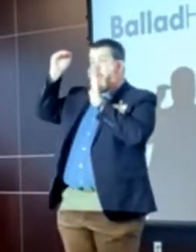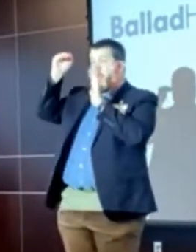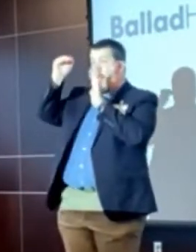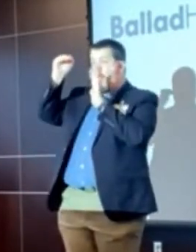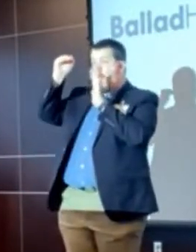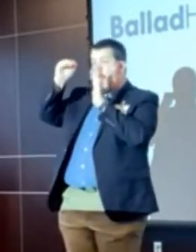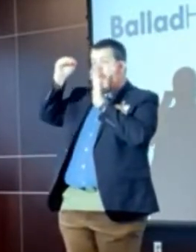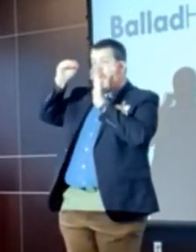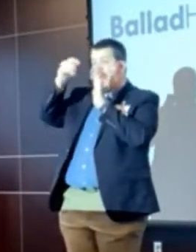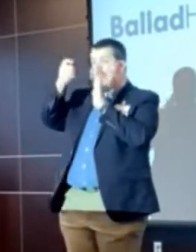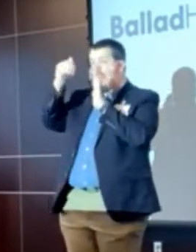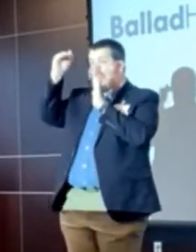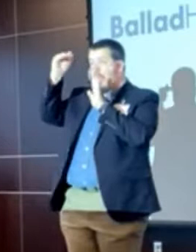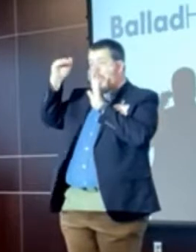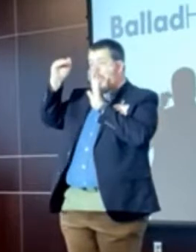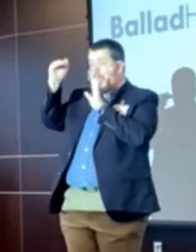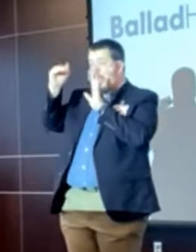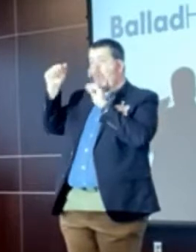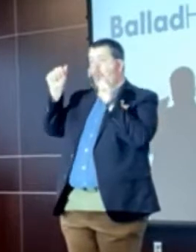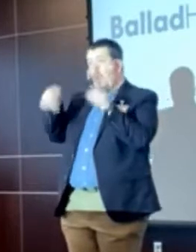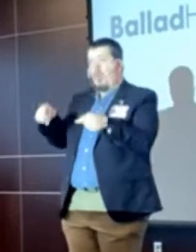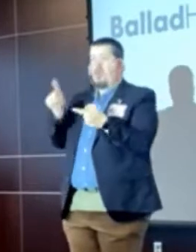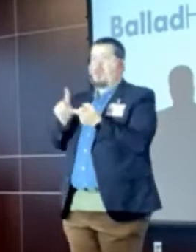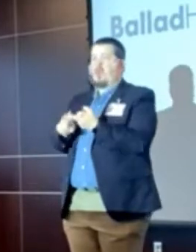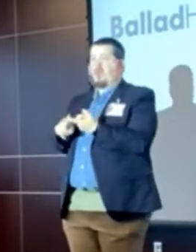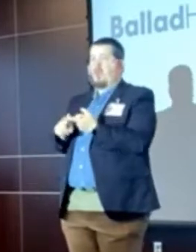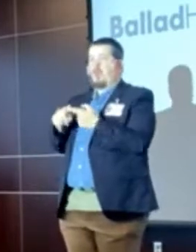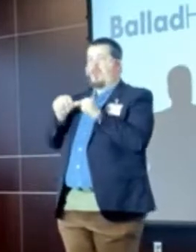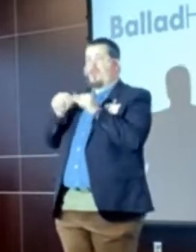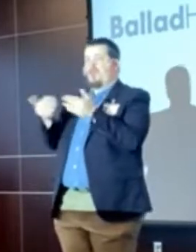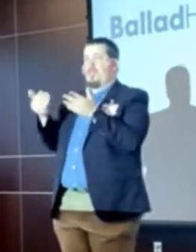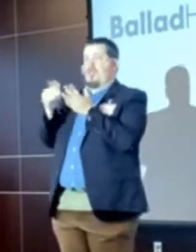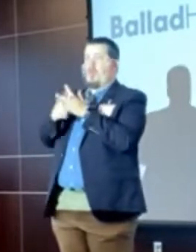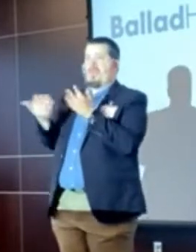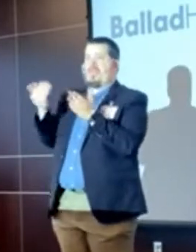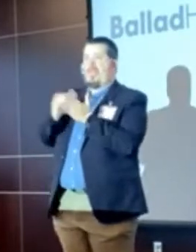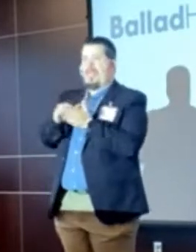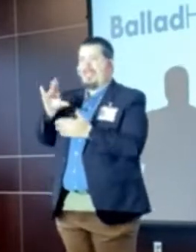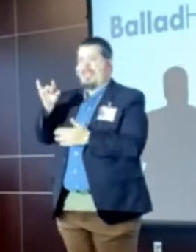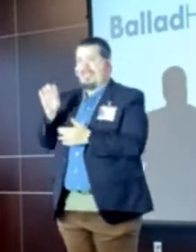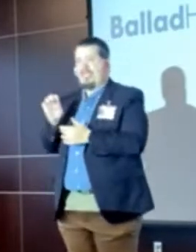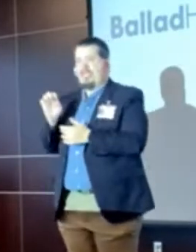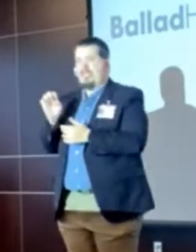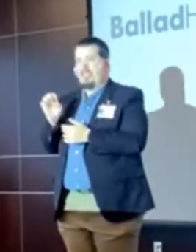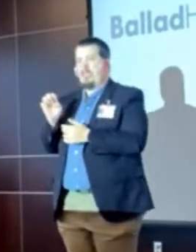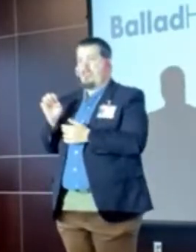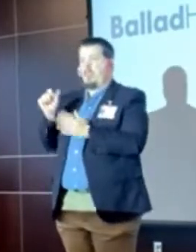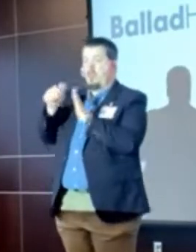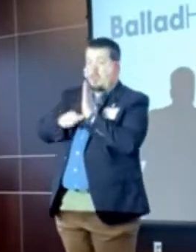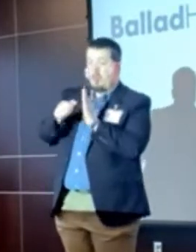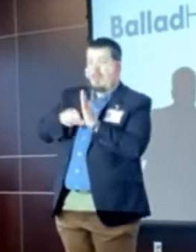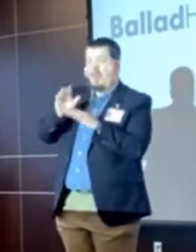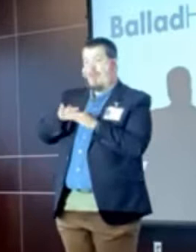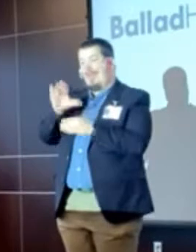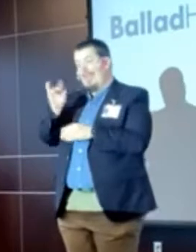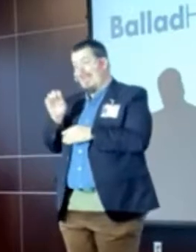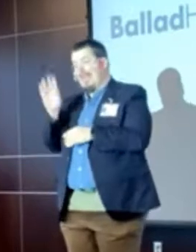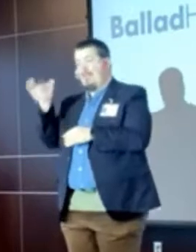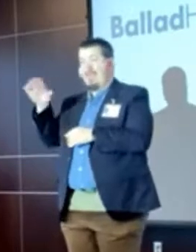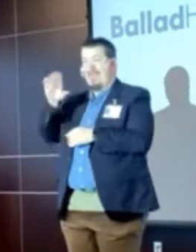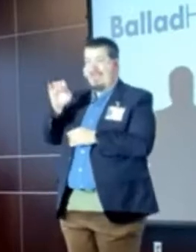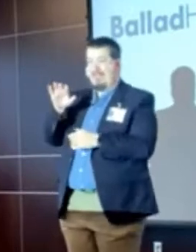of inpatients starts to decline, we are able to resume cases, surgeries on a case-by-case